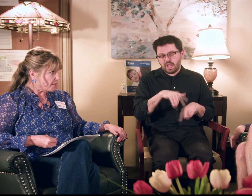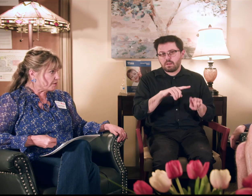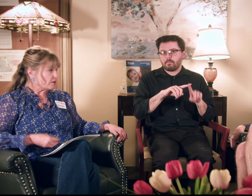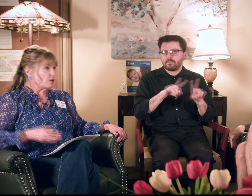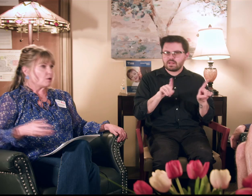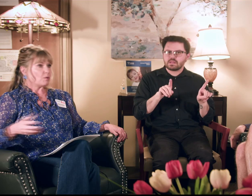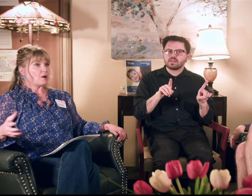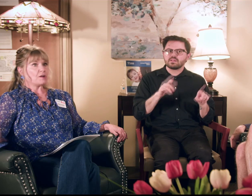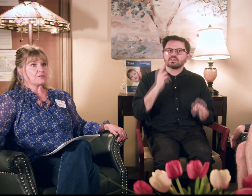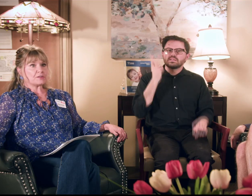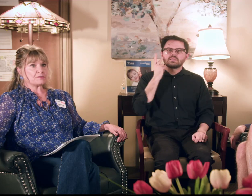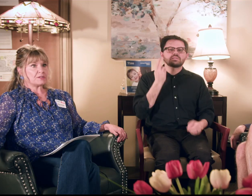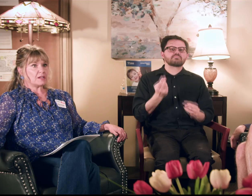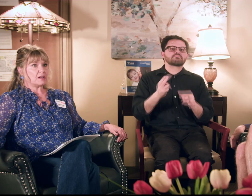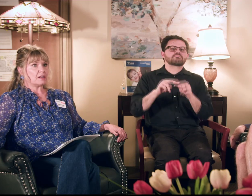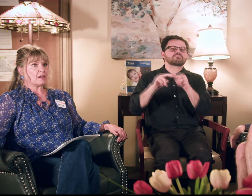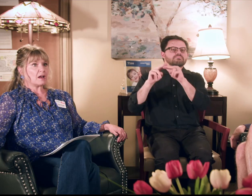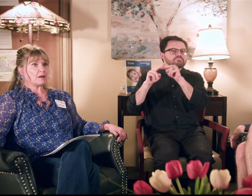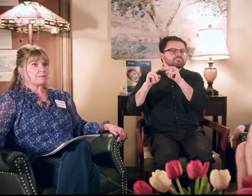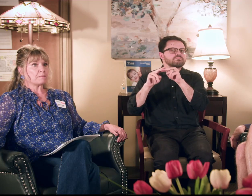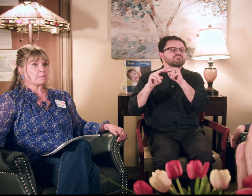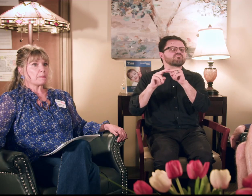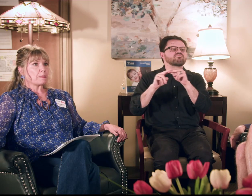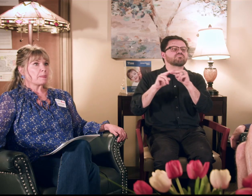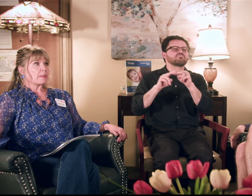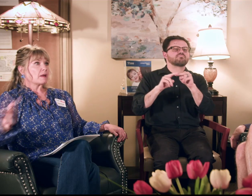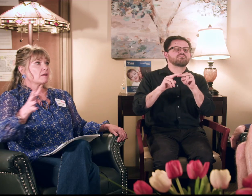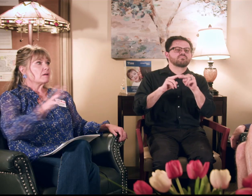generations moving together. We're also seeing